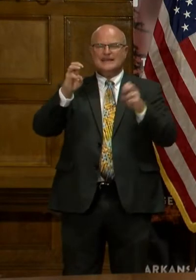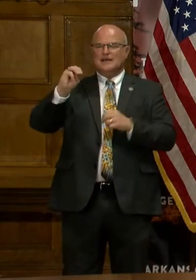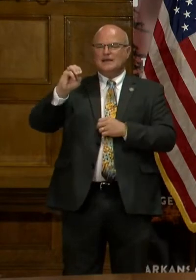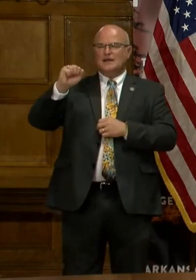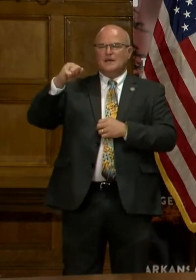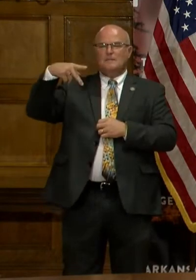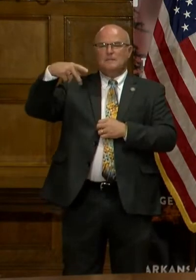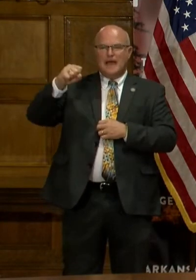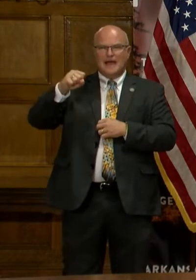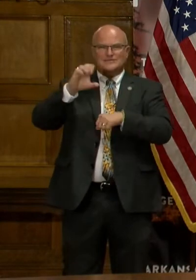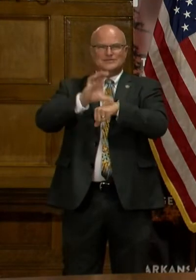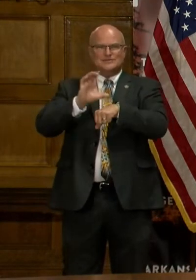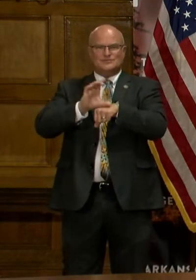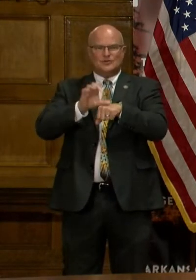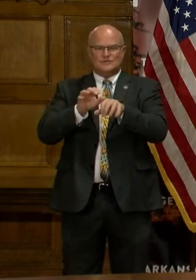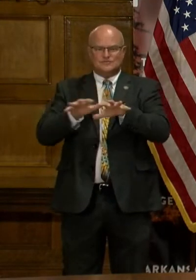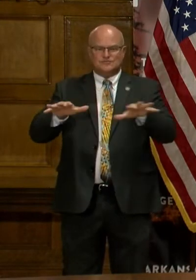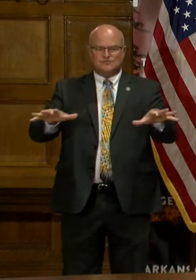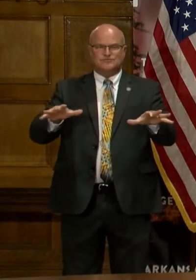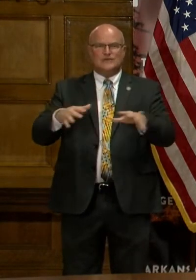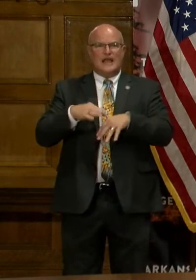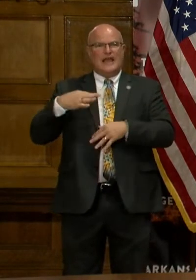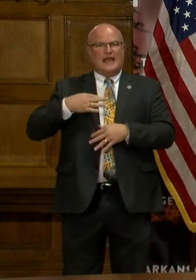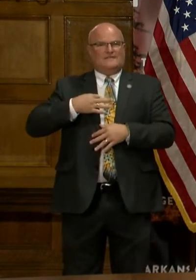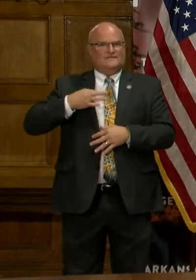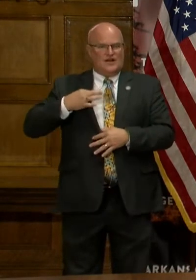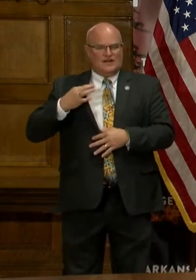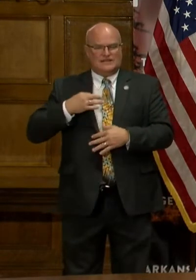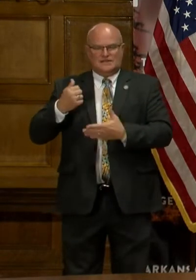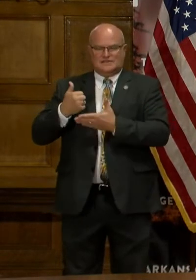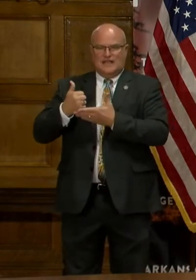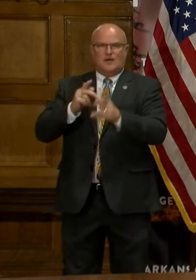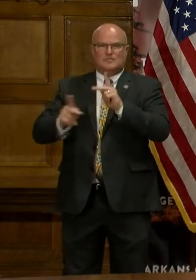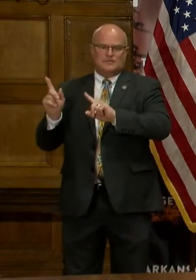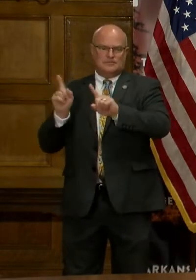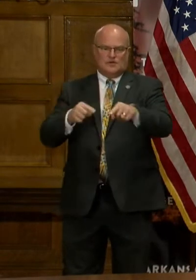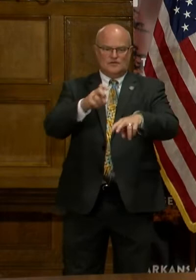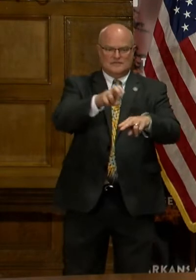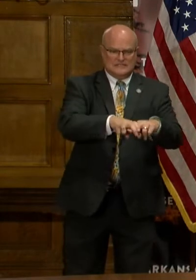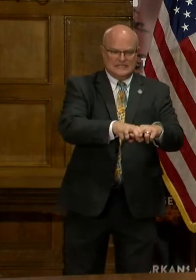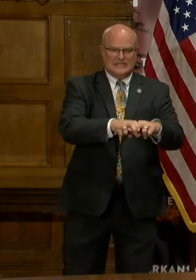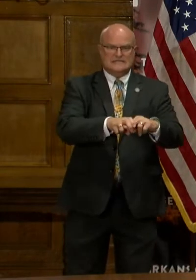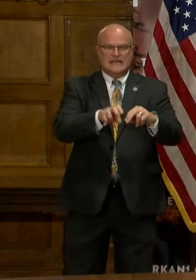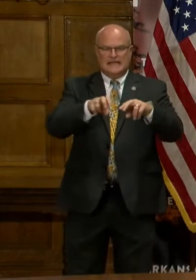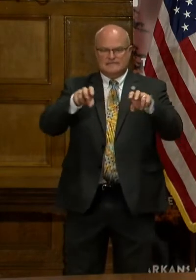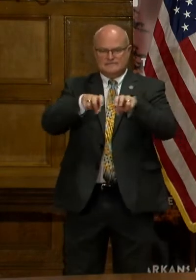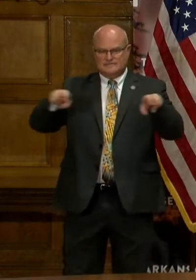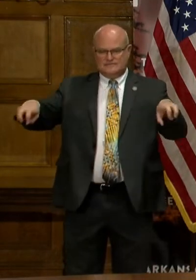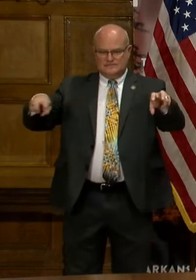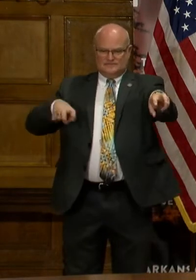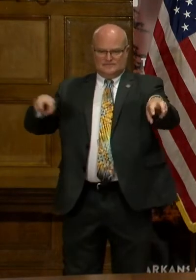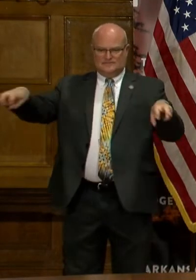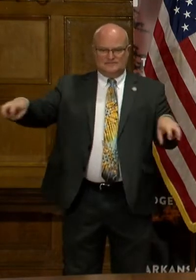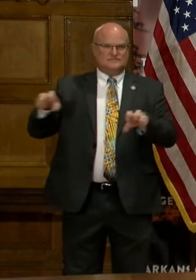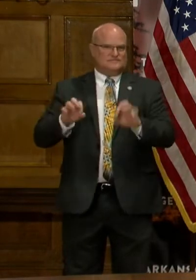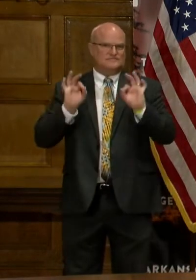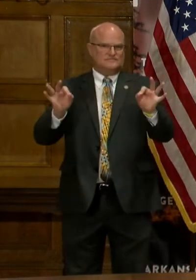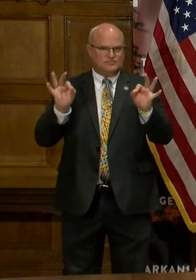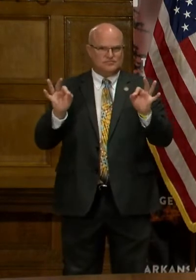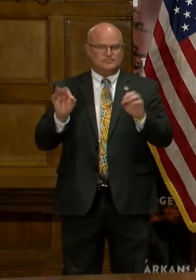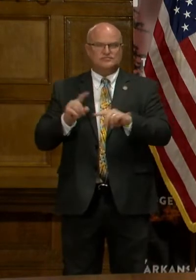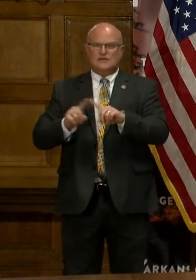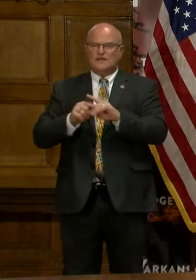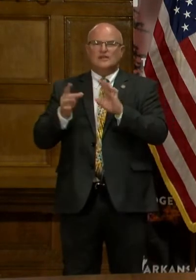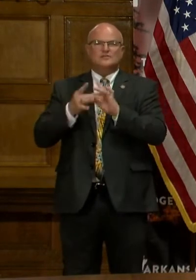and have been grateful to extra volunteers to usher people to seats so that they can sit at a distance from other people. And we've heard